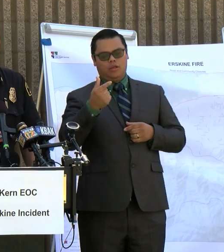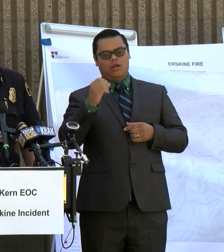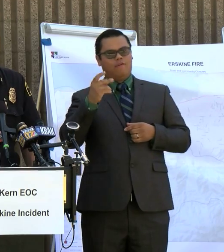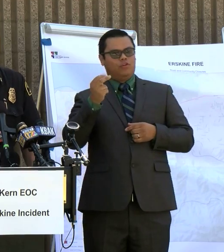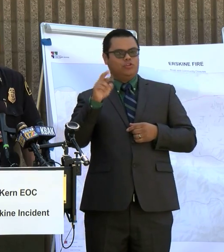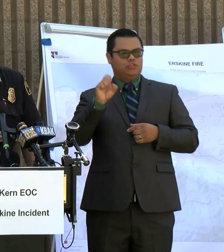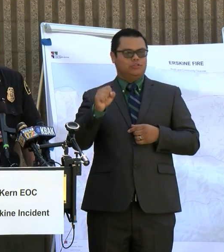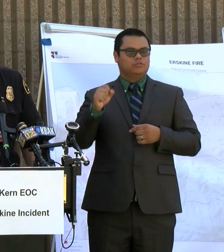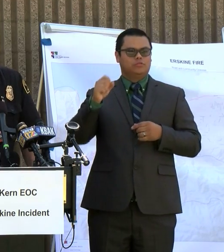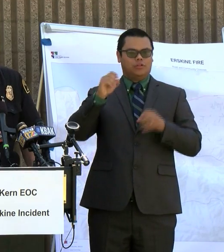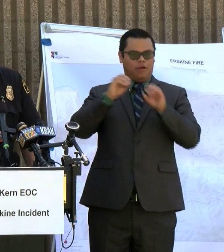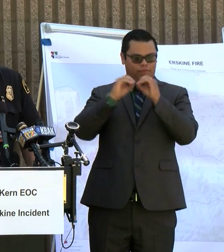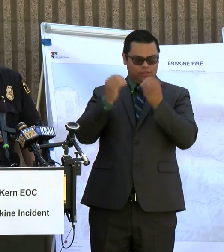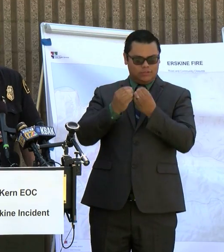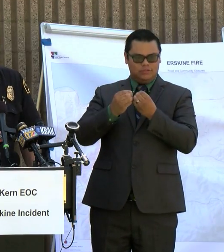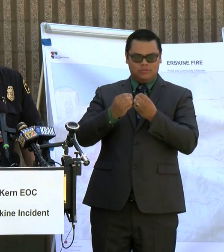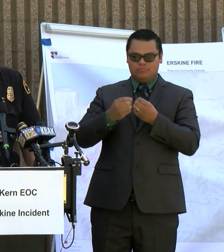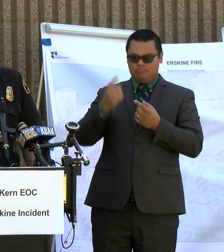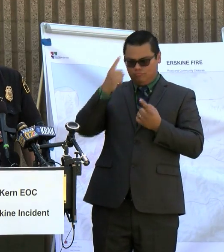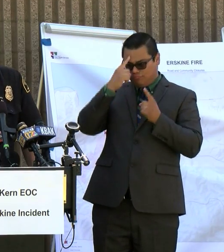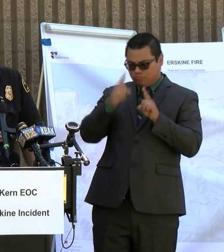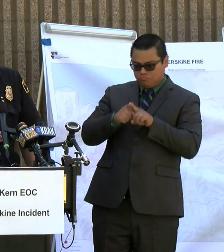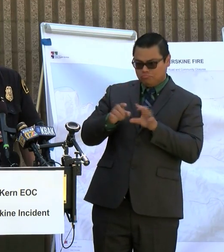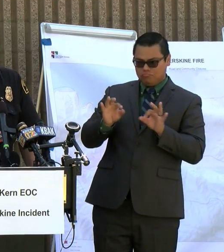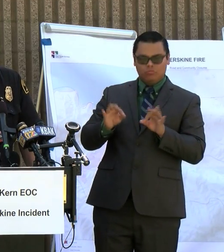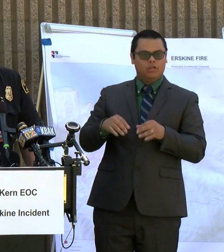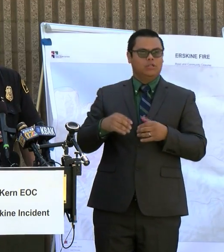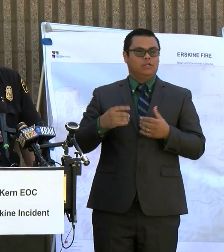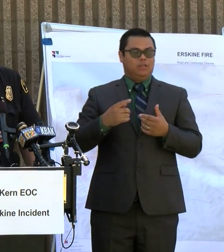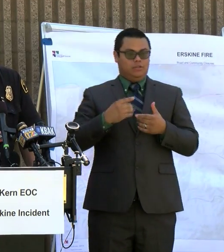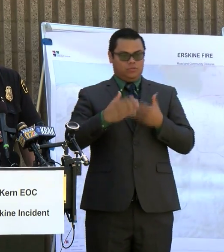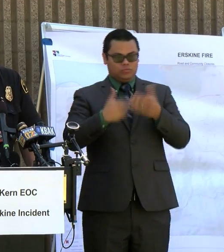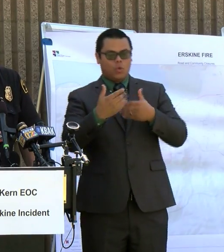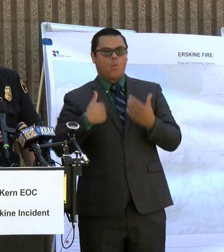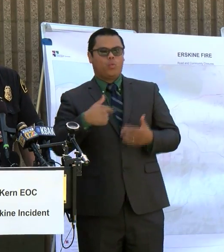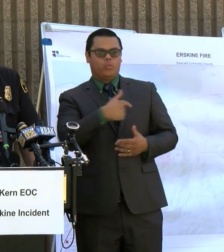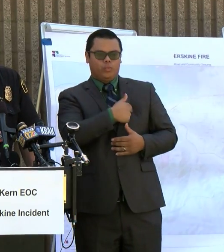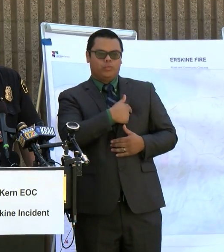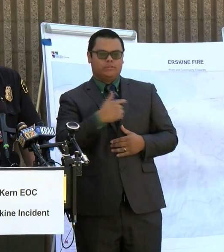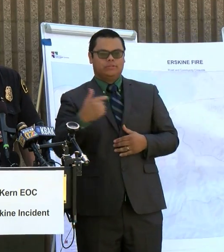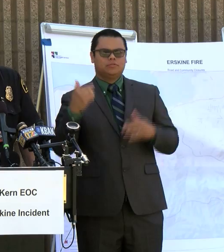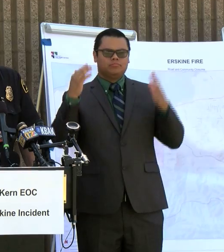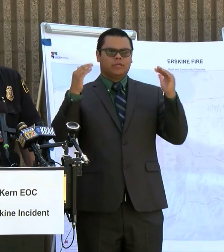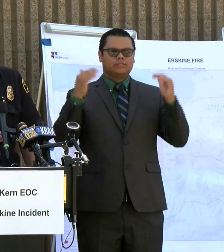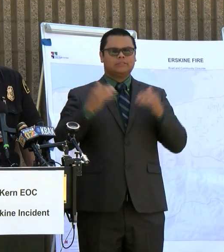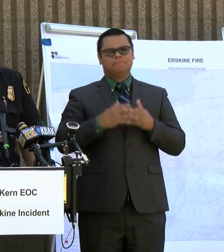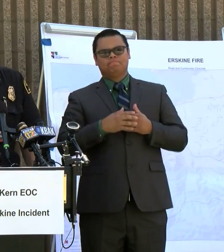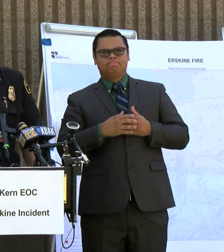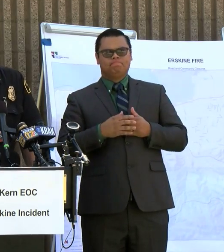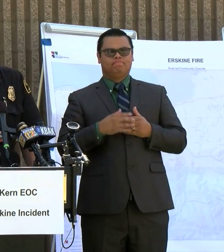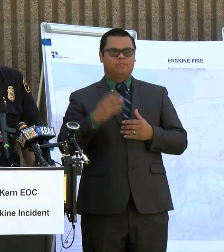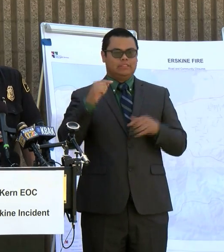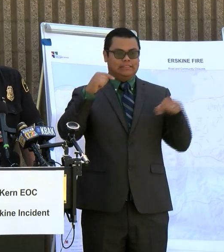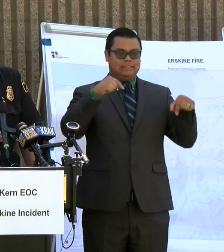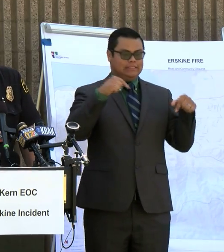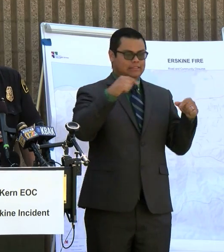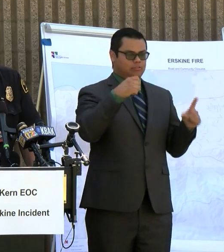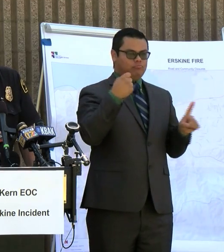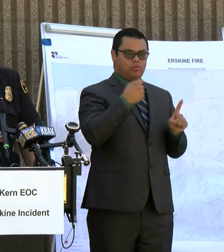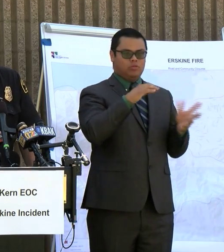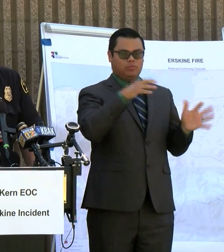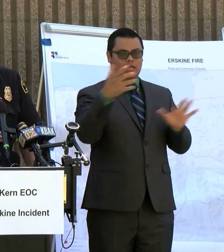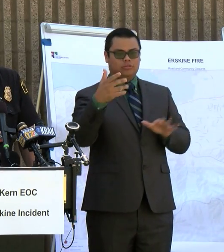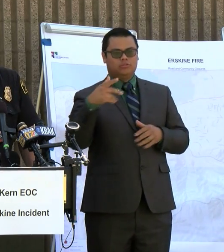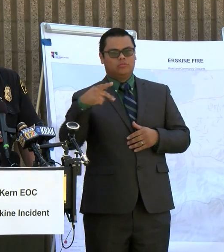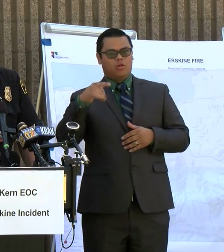for concurrence, and we are anticipating that this disaster